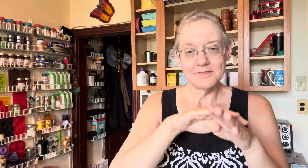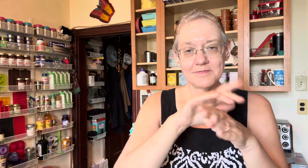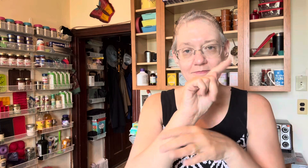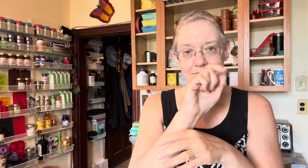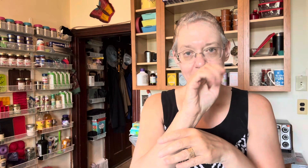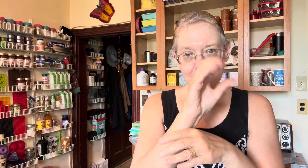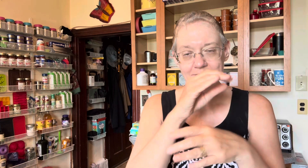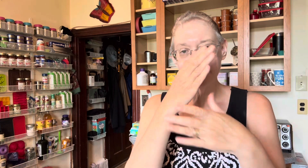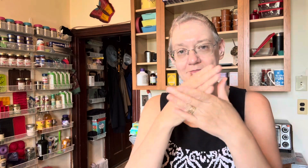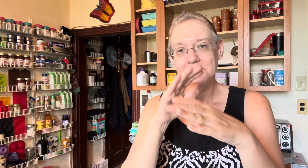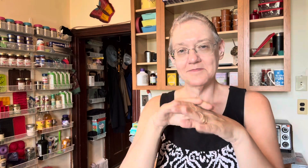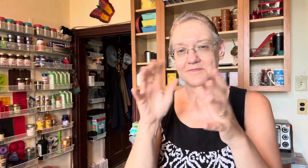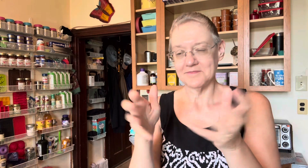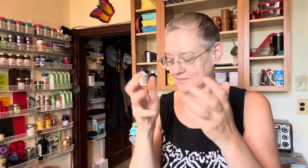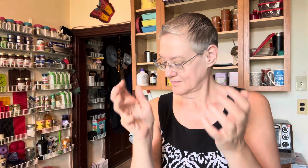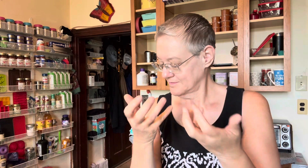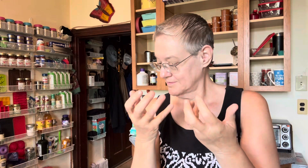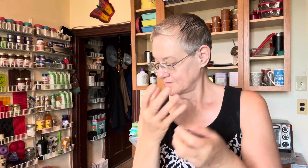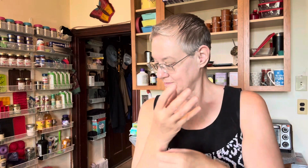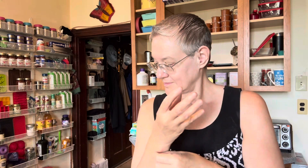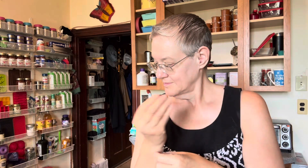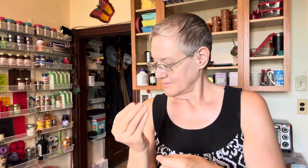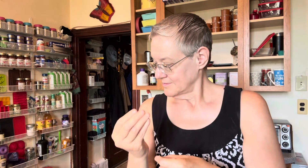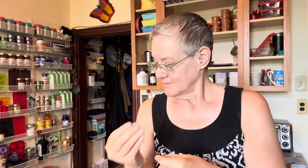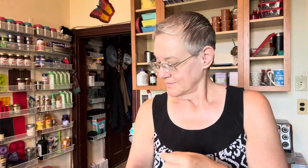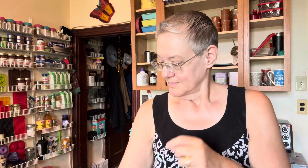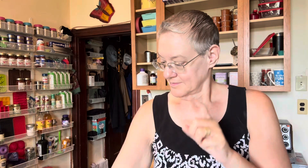on the taco and some on the salad.